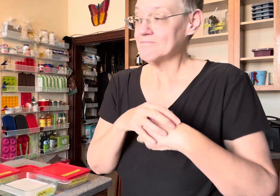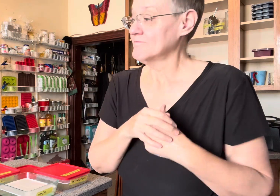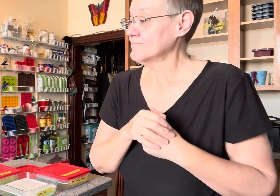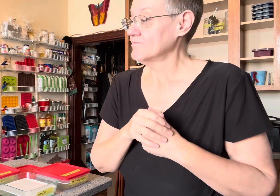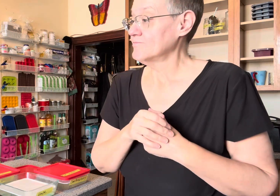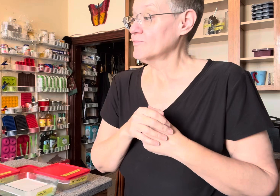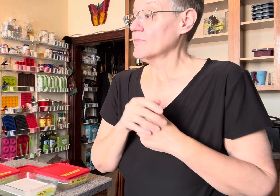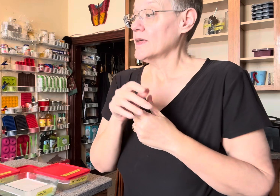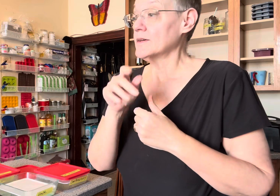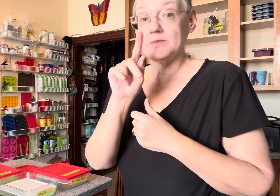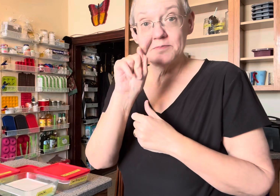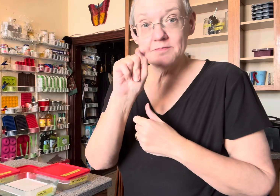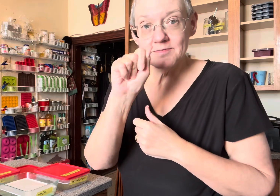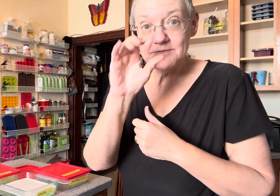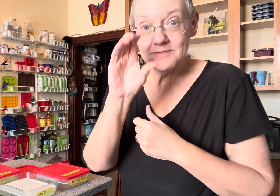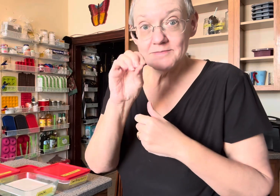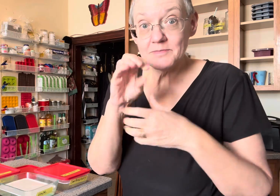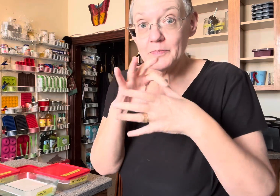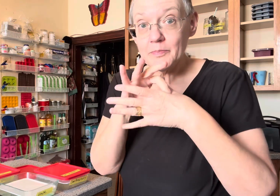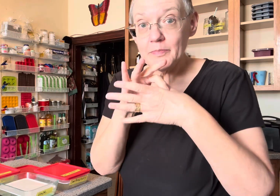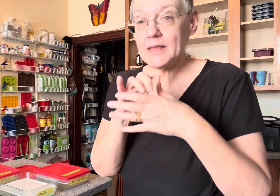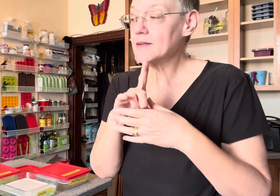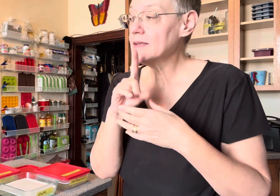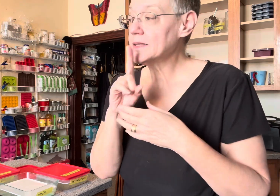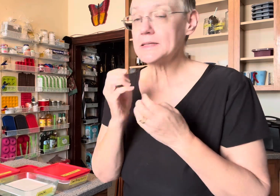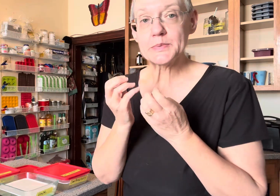time. The taco meat is simmering